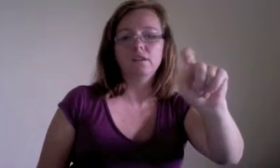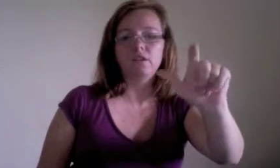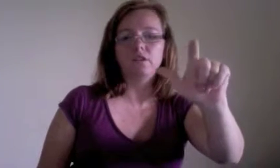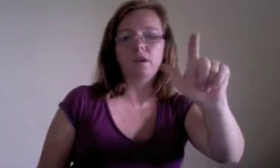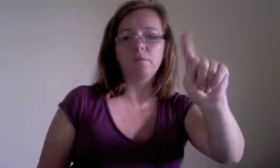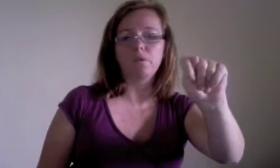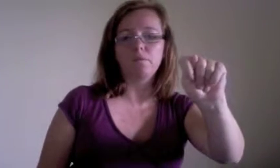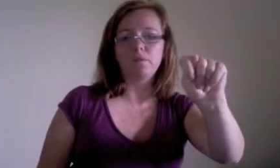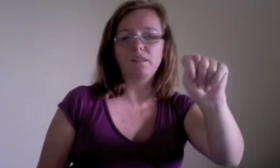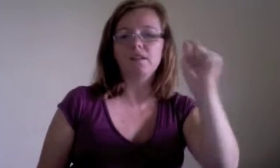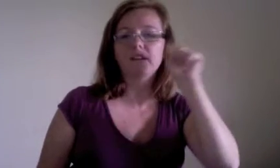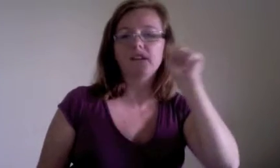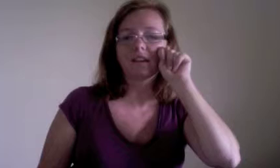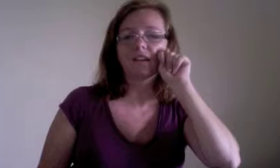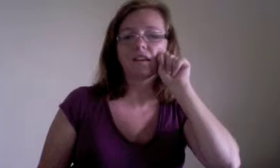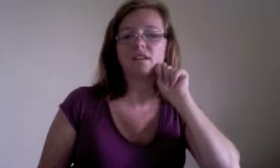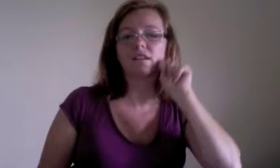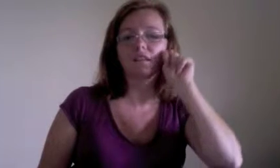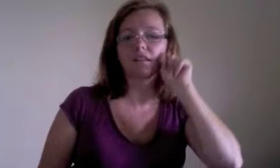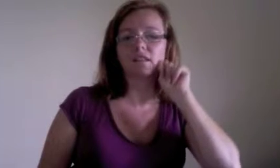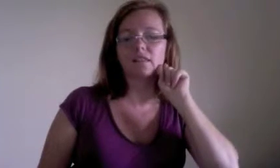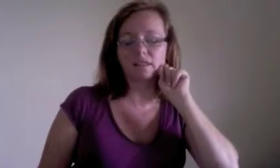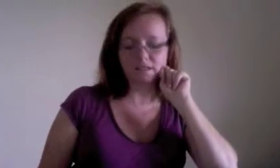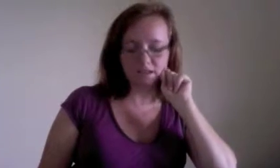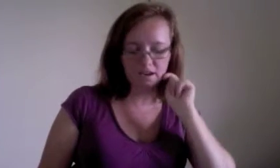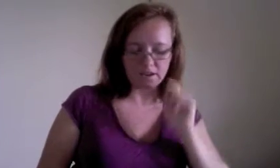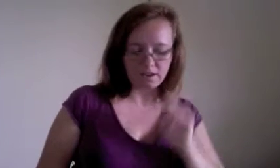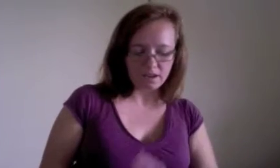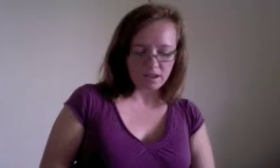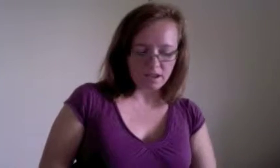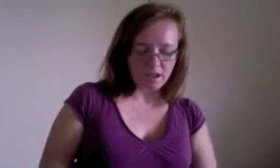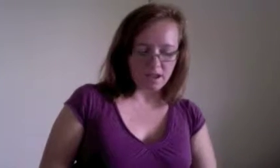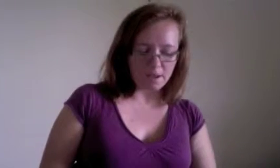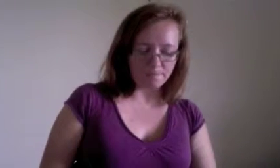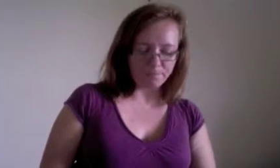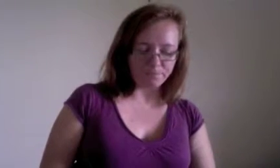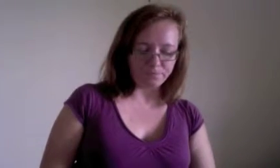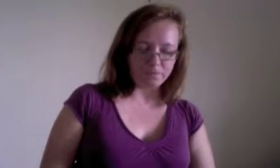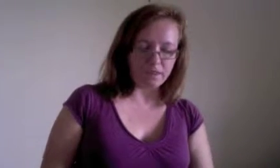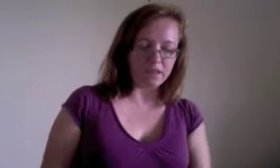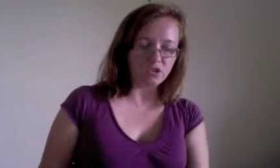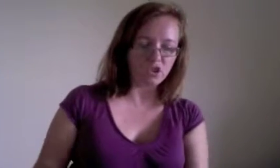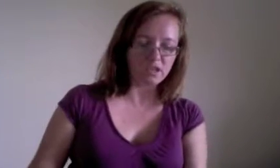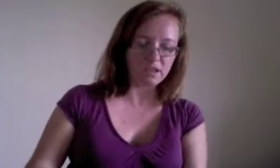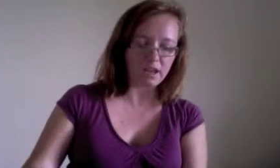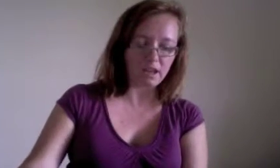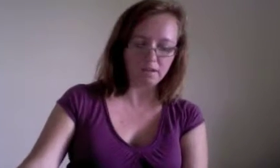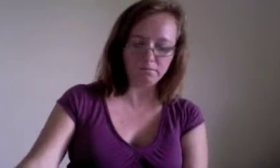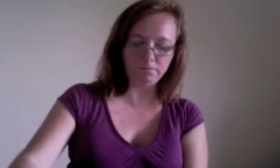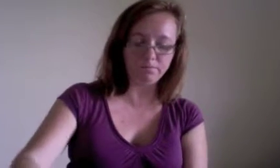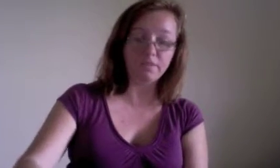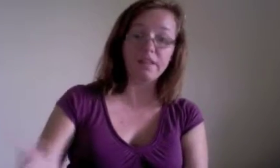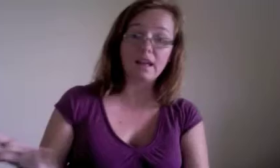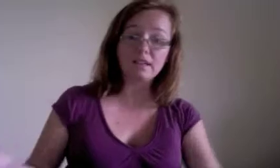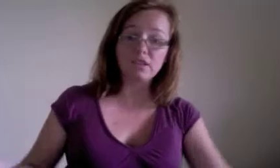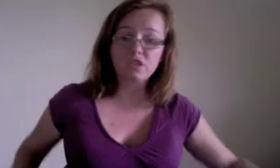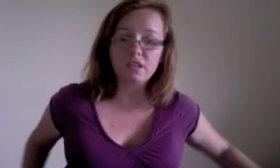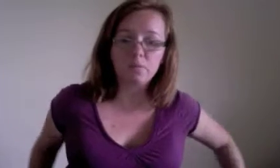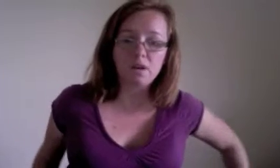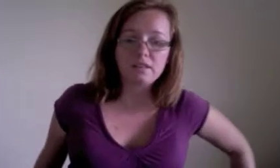Your thumb goes between there. That's tan. And then she did then the last thing she did was